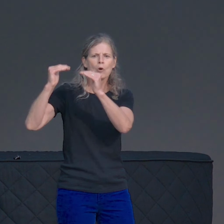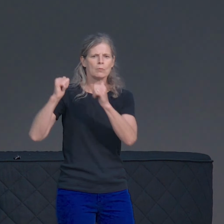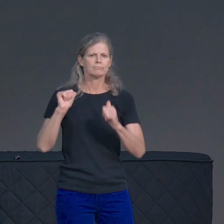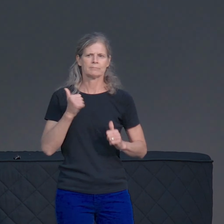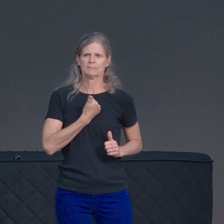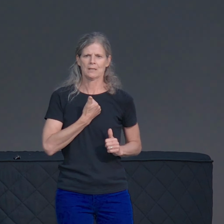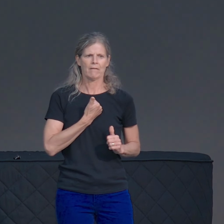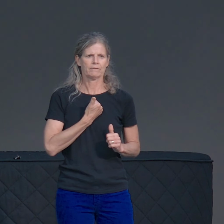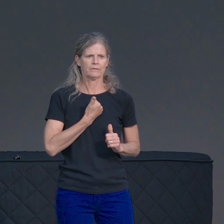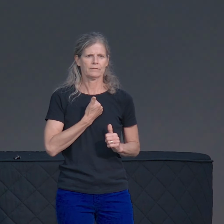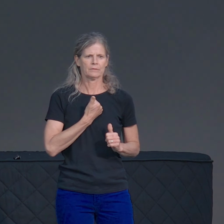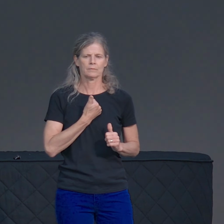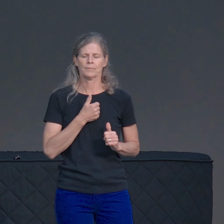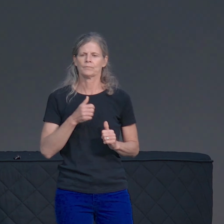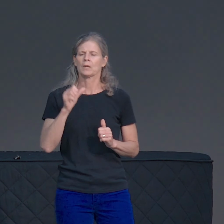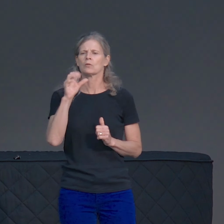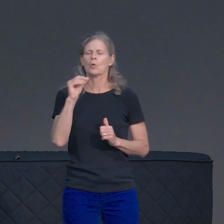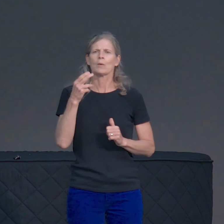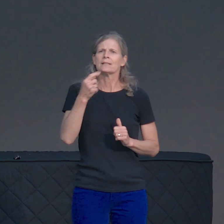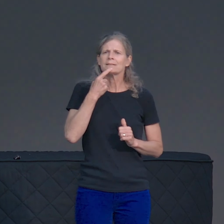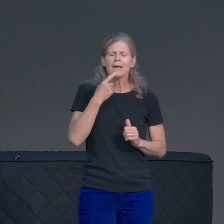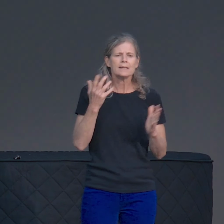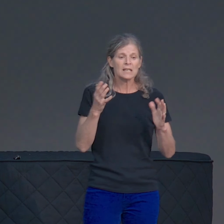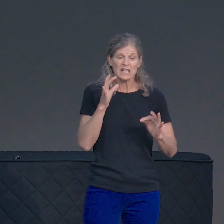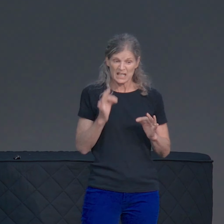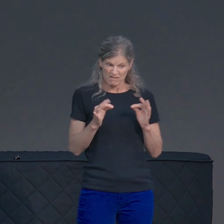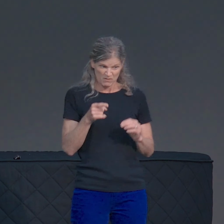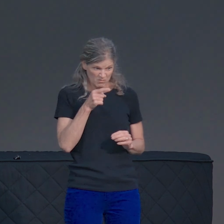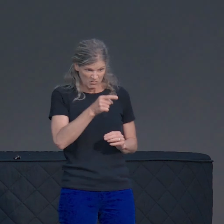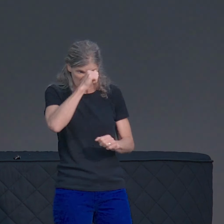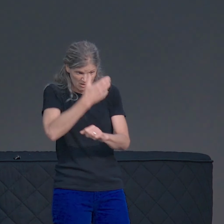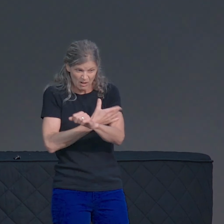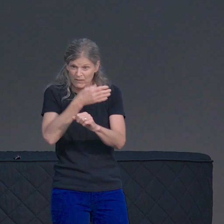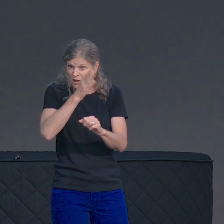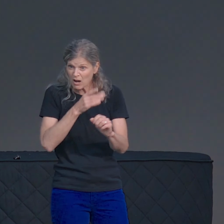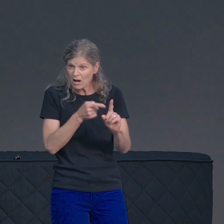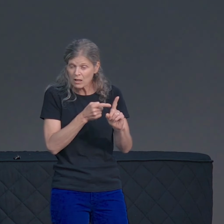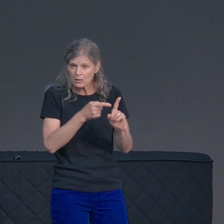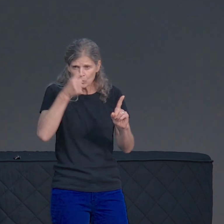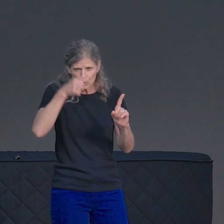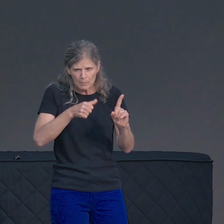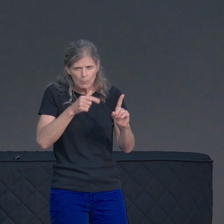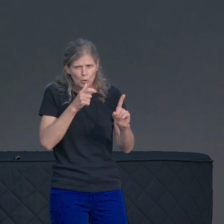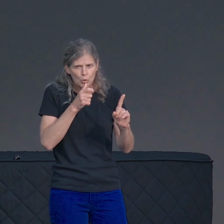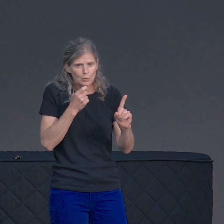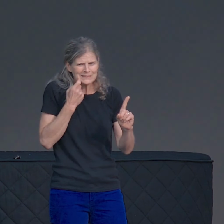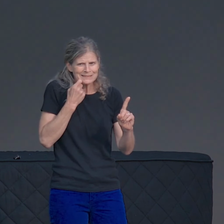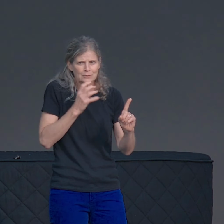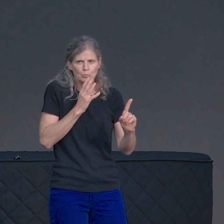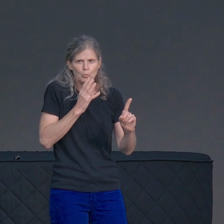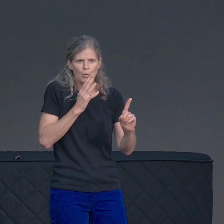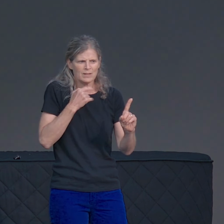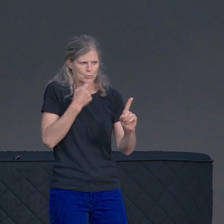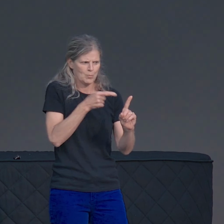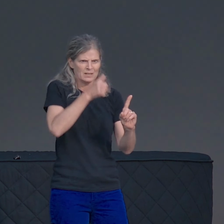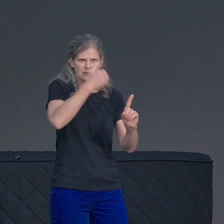this test to prove that he's the Son of God. And he says, in essence, if you are the Son of God, Remember who's just spoken that he